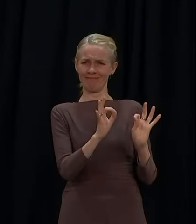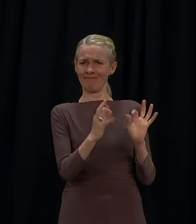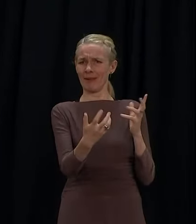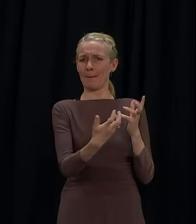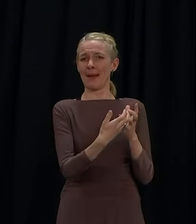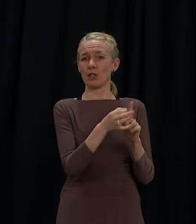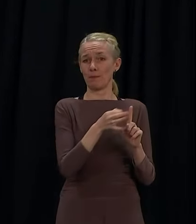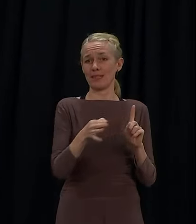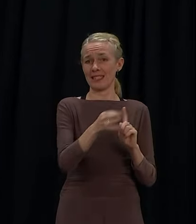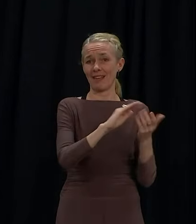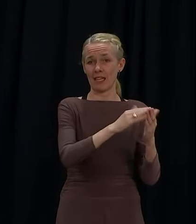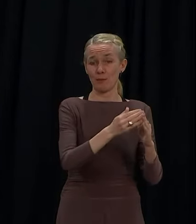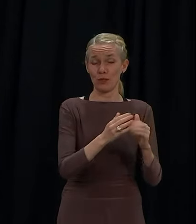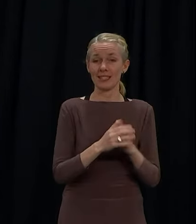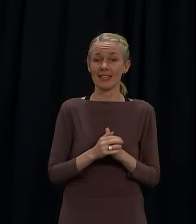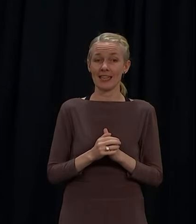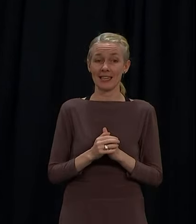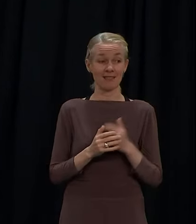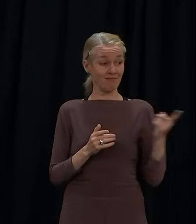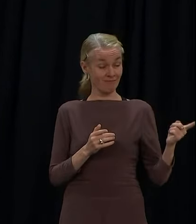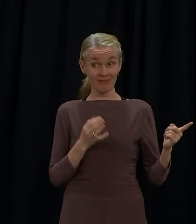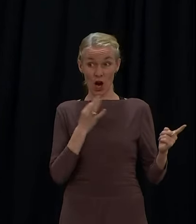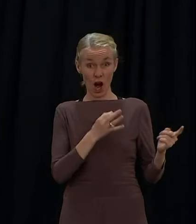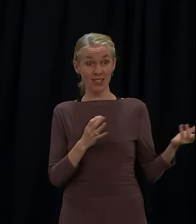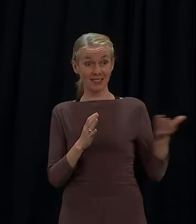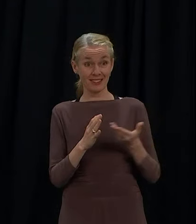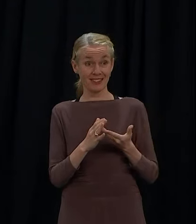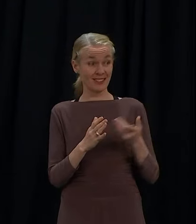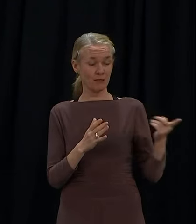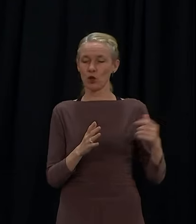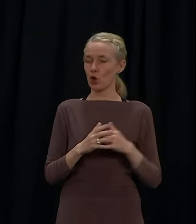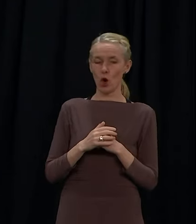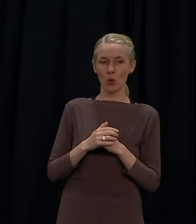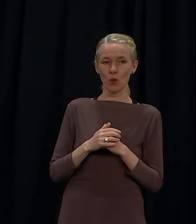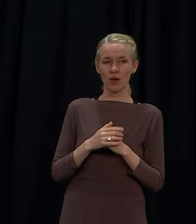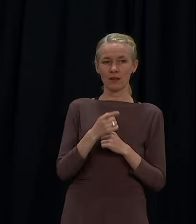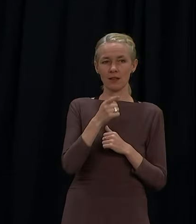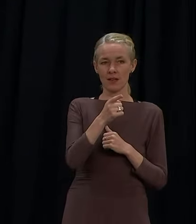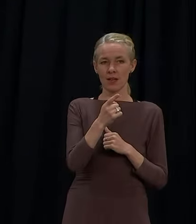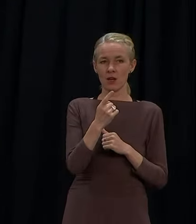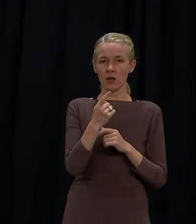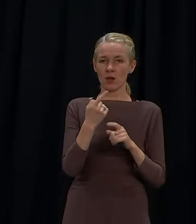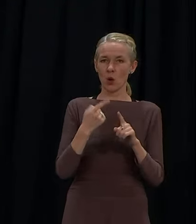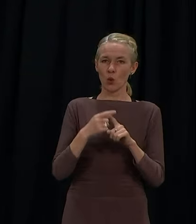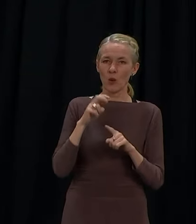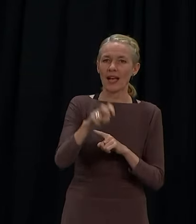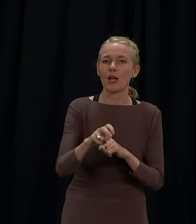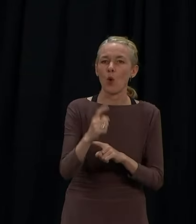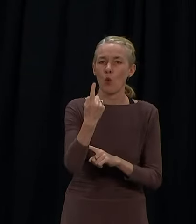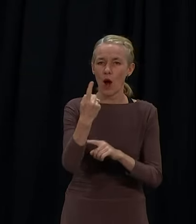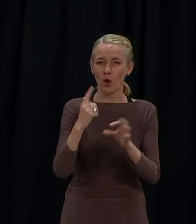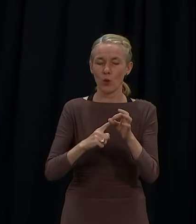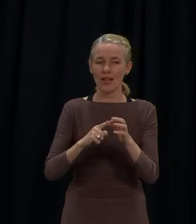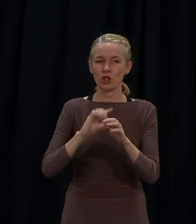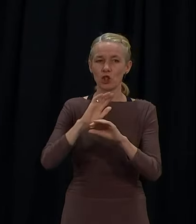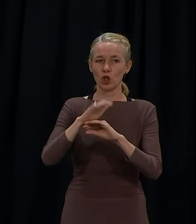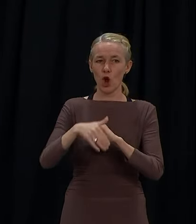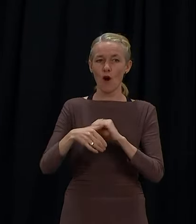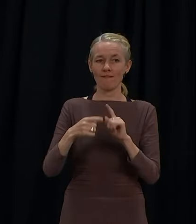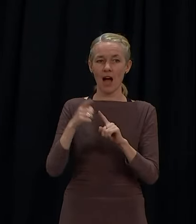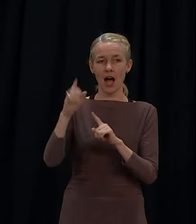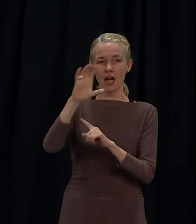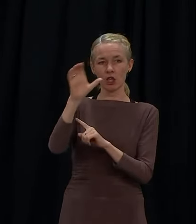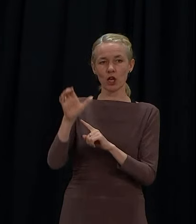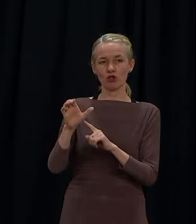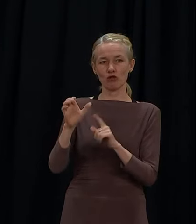further on that, Dr. McNamee? Okay, I think we'll work there today. One on Afghanistan. The US plans to withdraw by next Tuesday, and the Taliban says